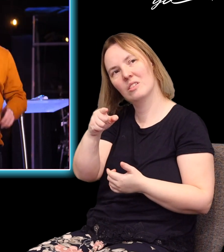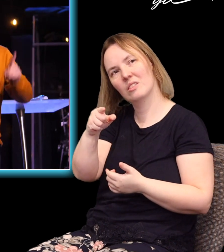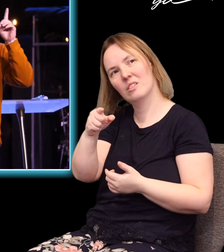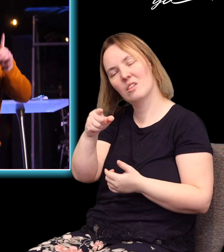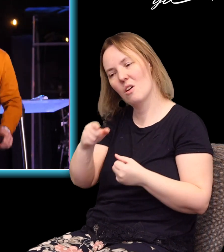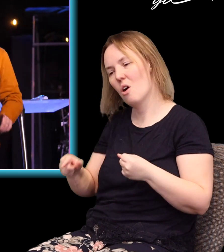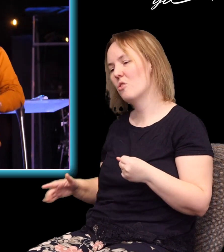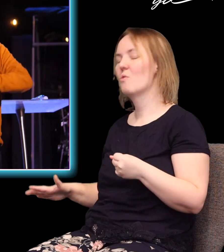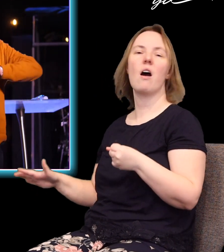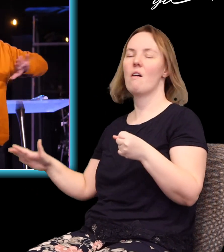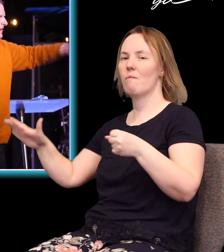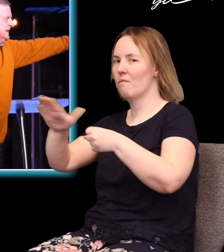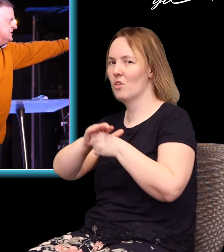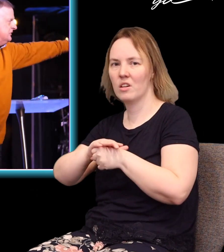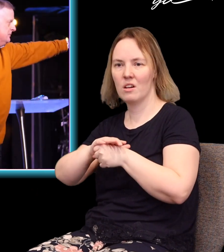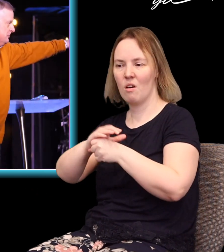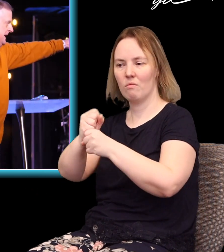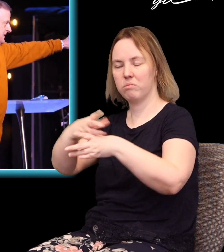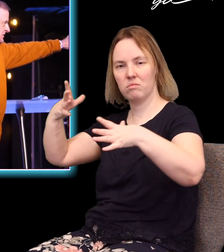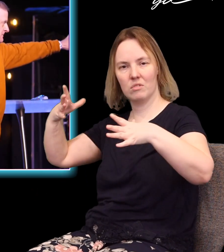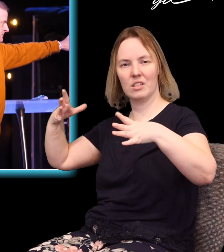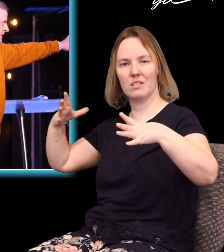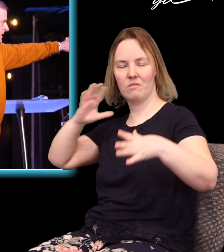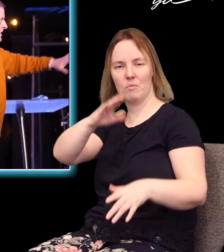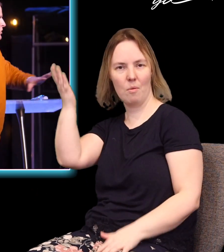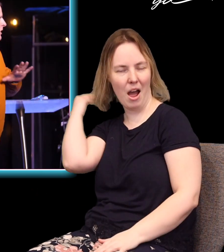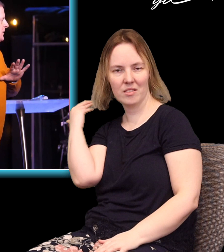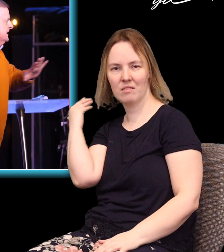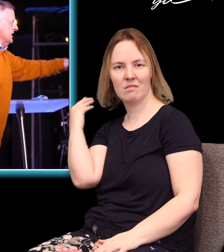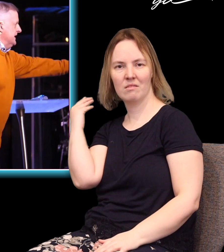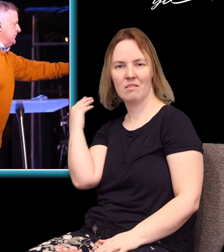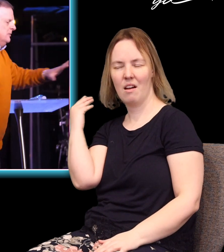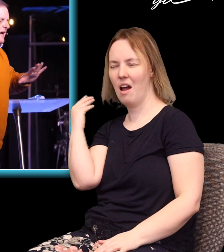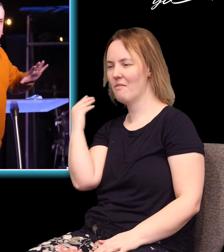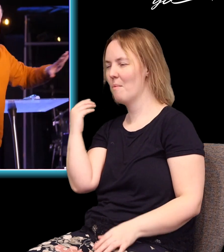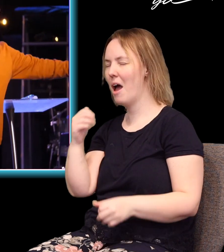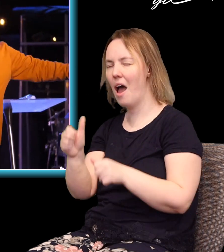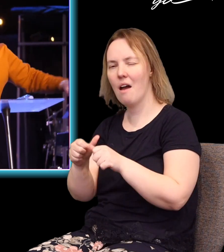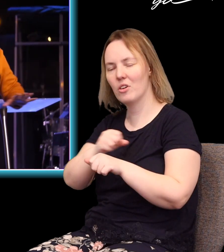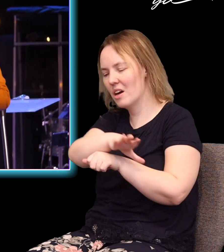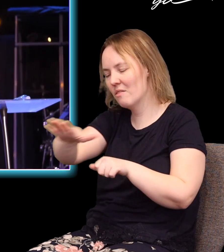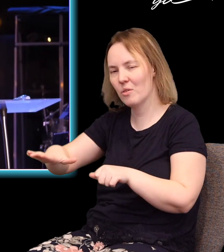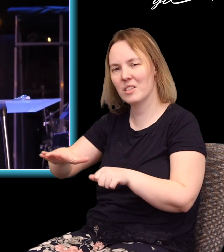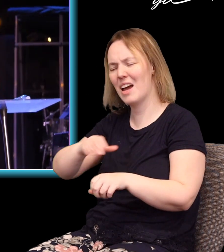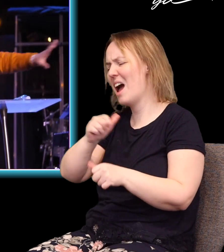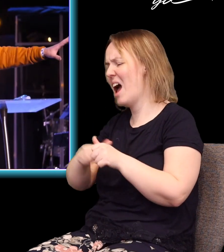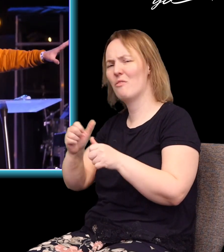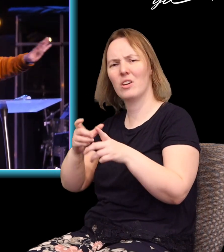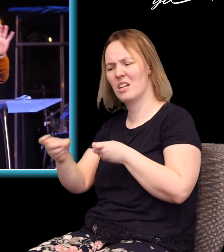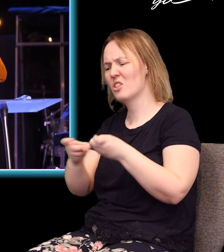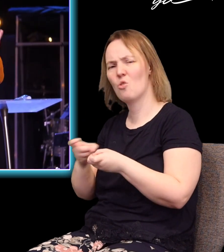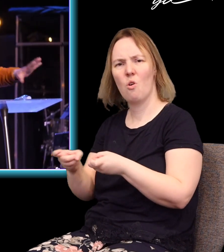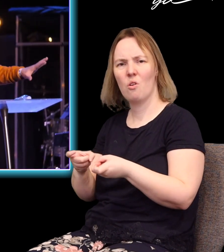you are completely released from your past. You are released from every influence, every